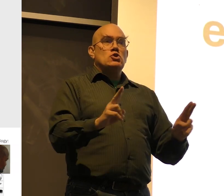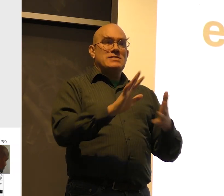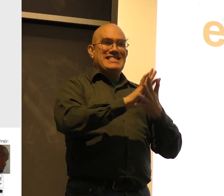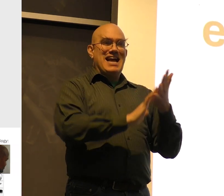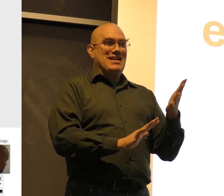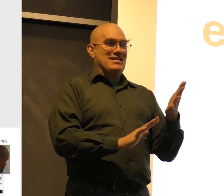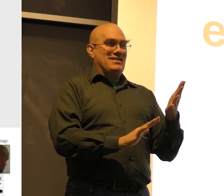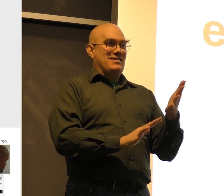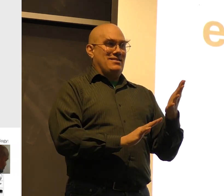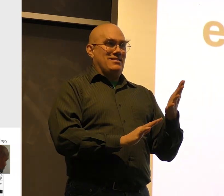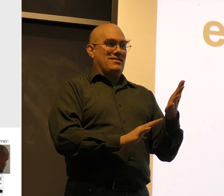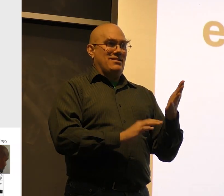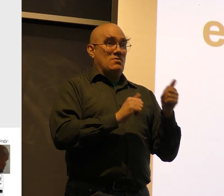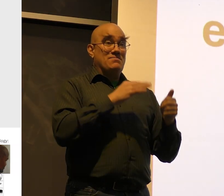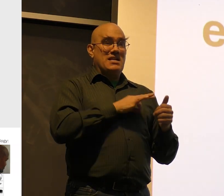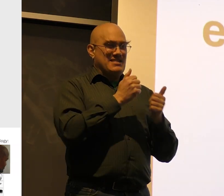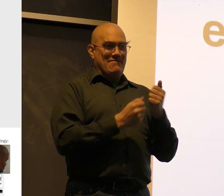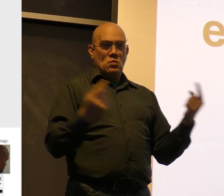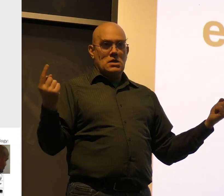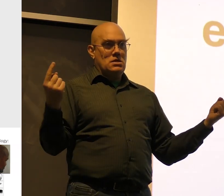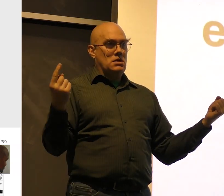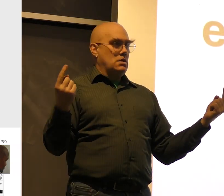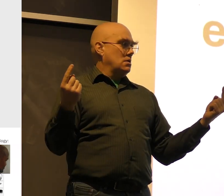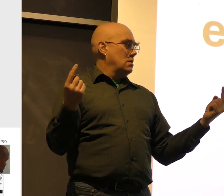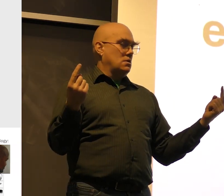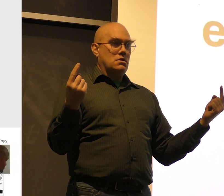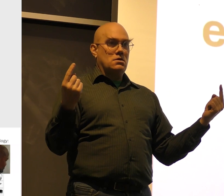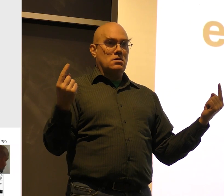technology as universal design, which benefits everyone.